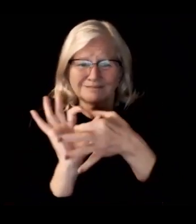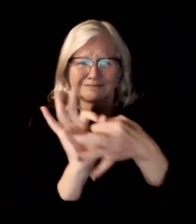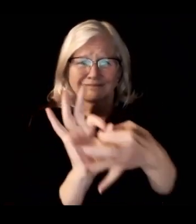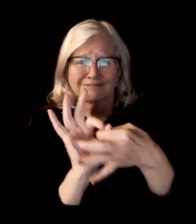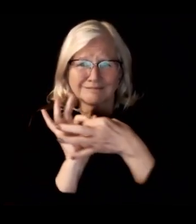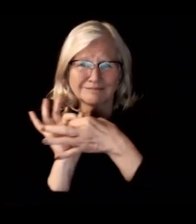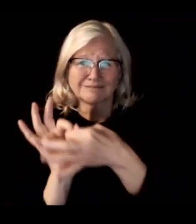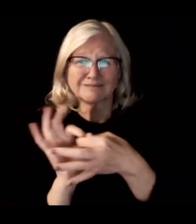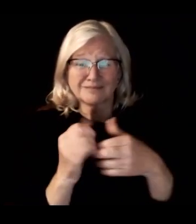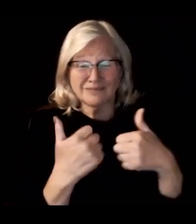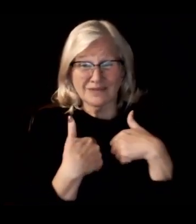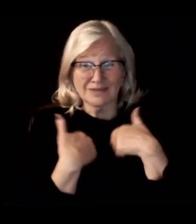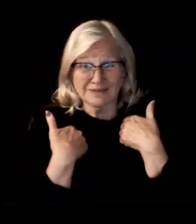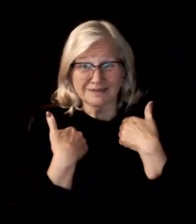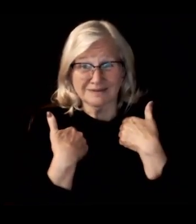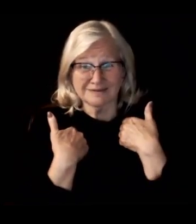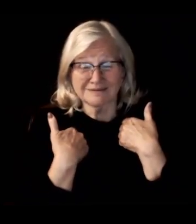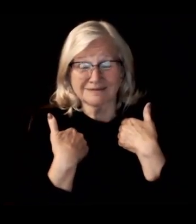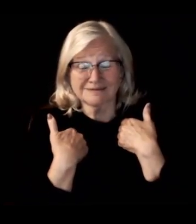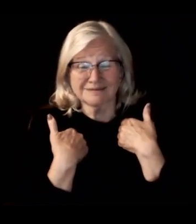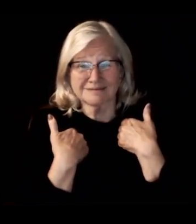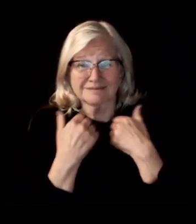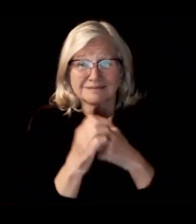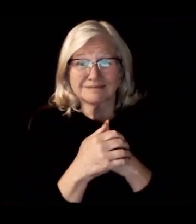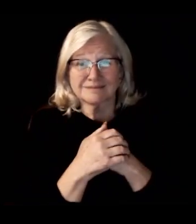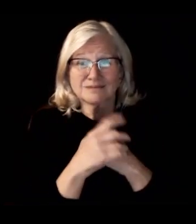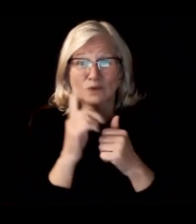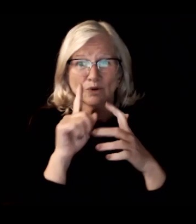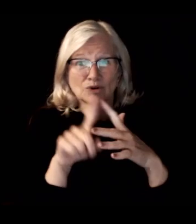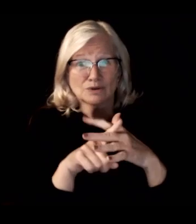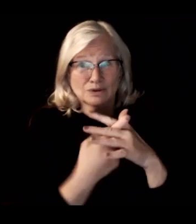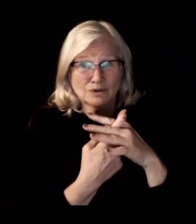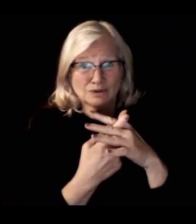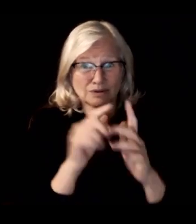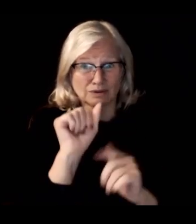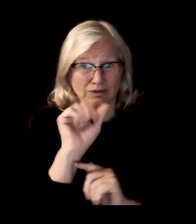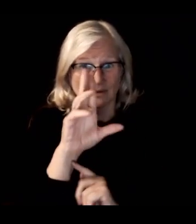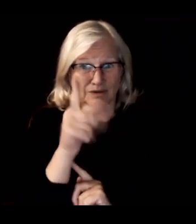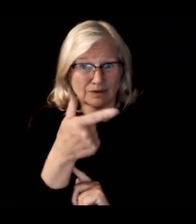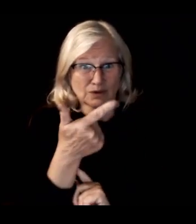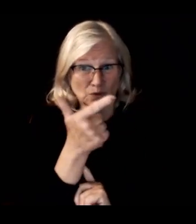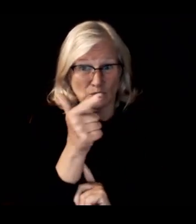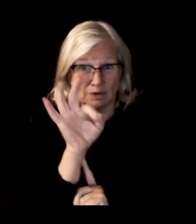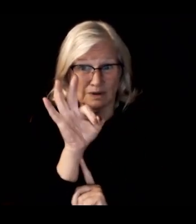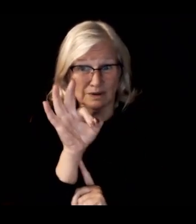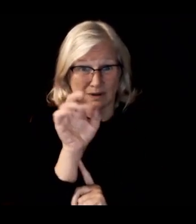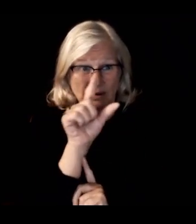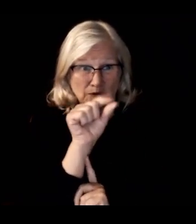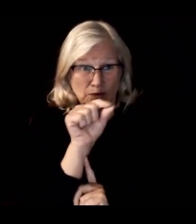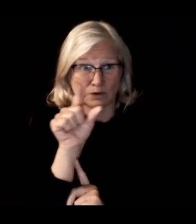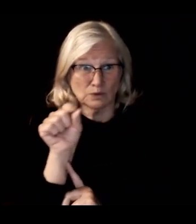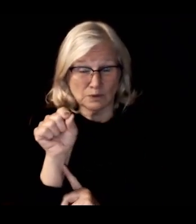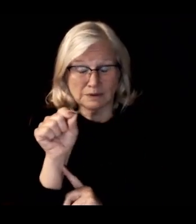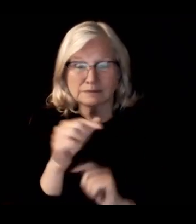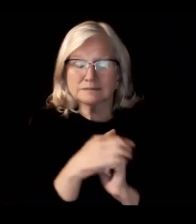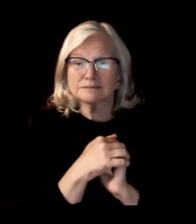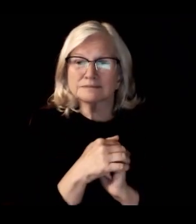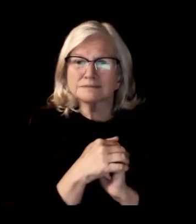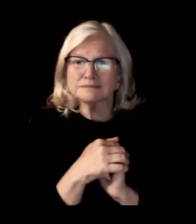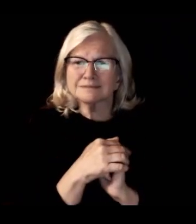effect on August 29th, 2020. It was 4 months and it seemed like